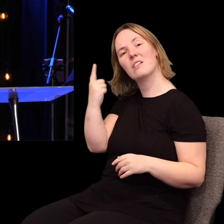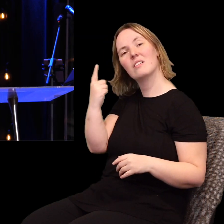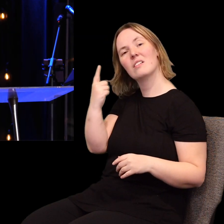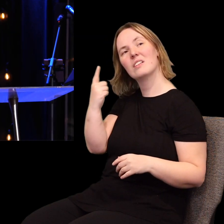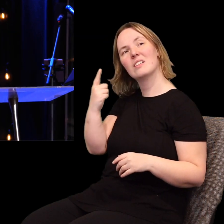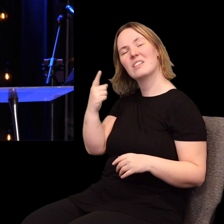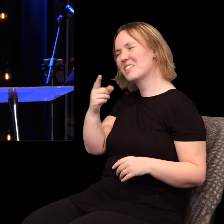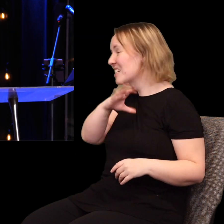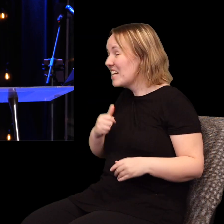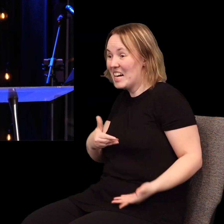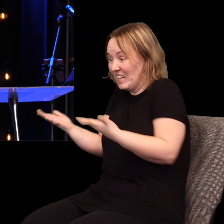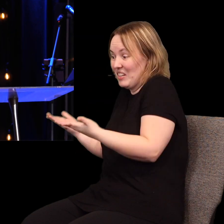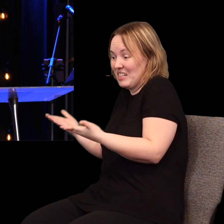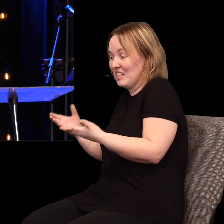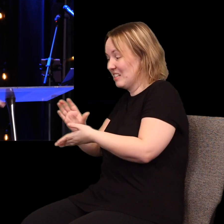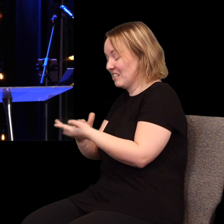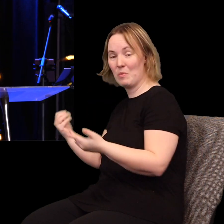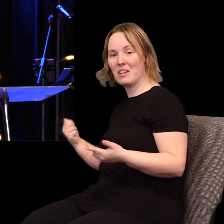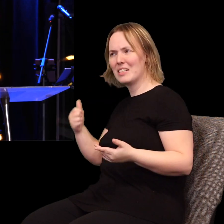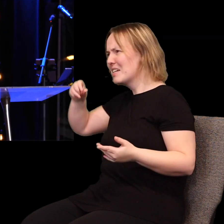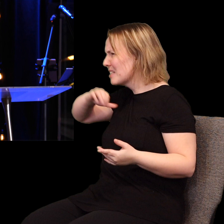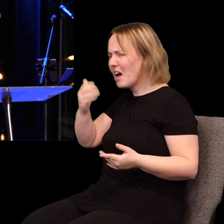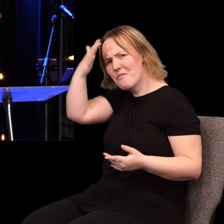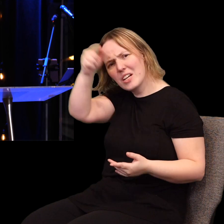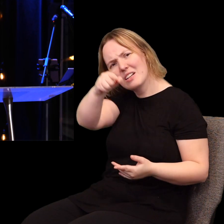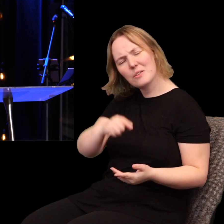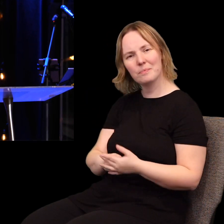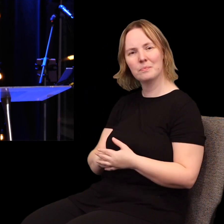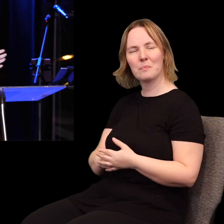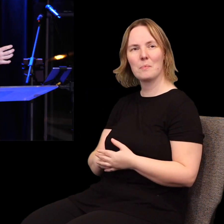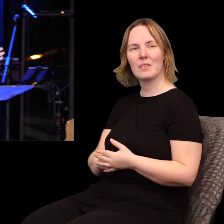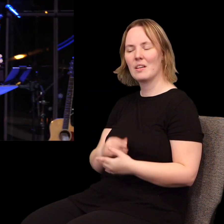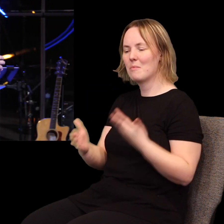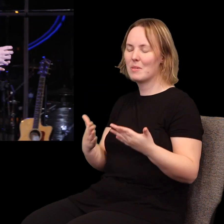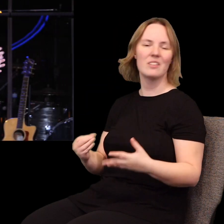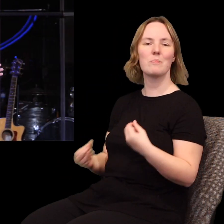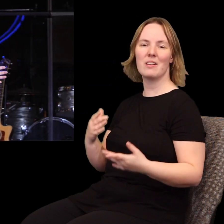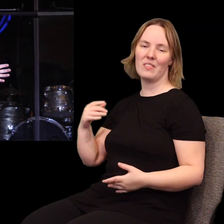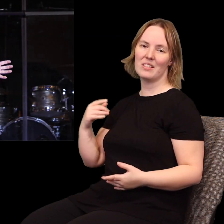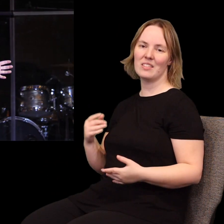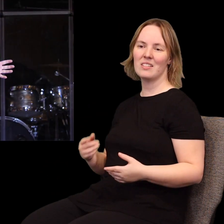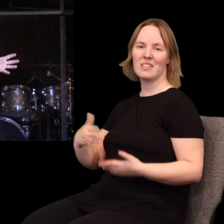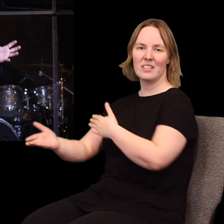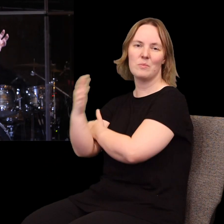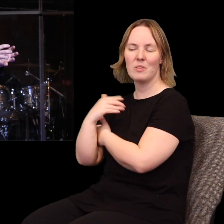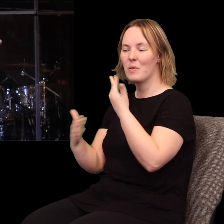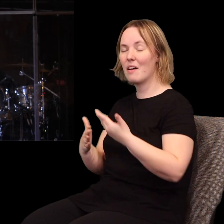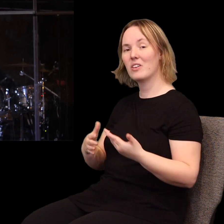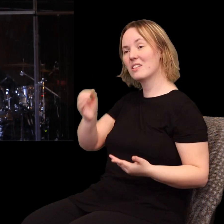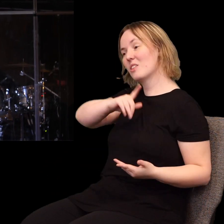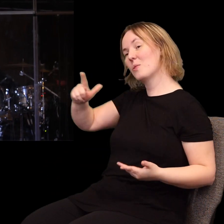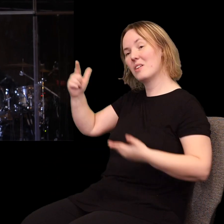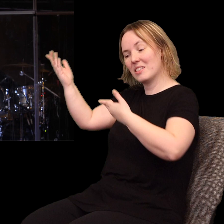the one. I've not given it to somebody else. I've not forgotten you. So just for somebody out there this morning, there may be many of us here this morning, whatever